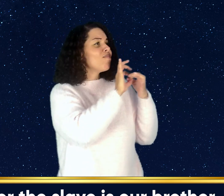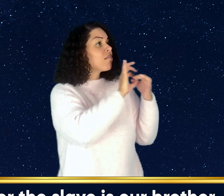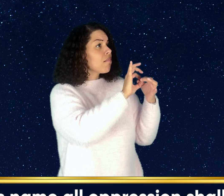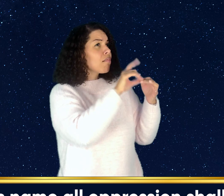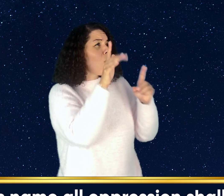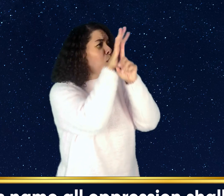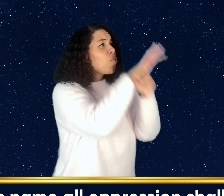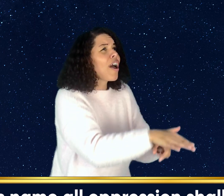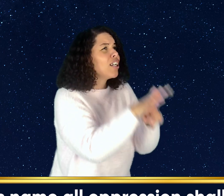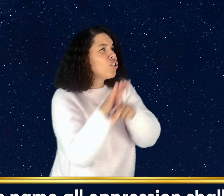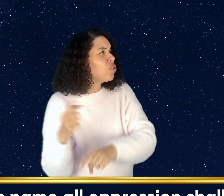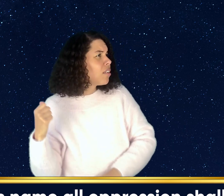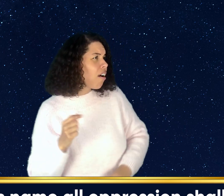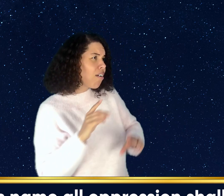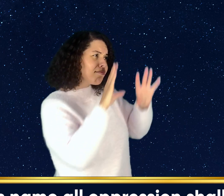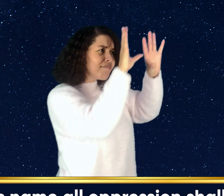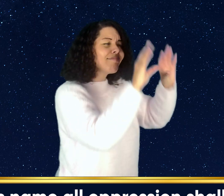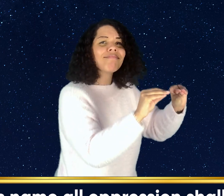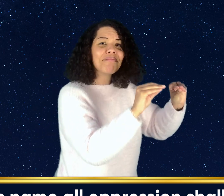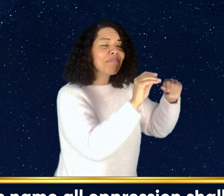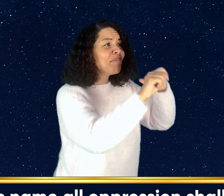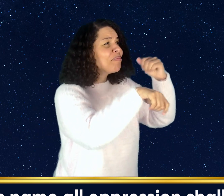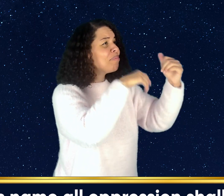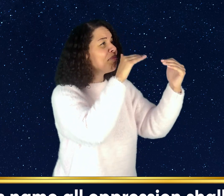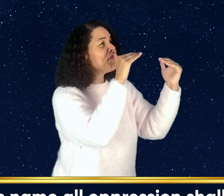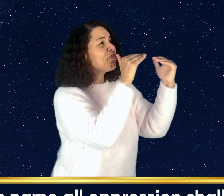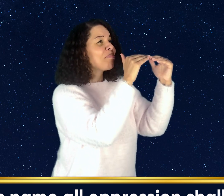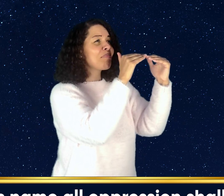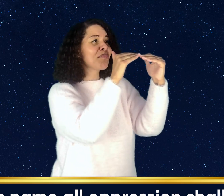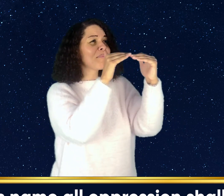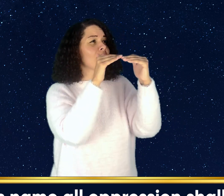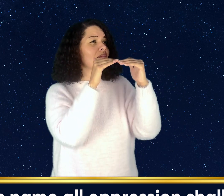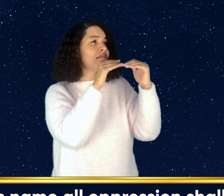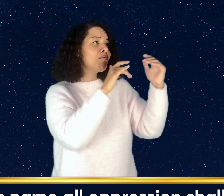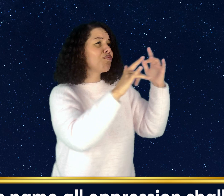brother, and in his name all oppression shall cease.